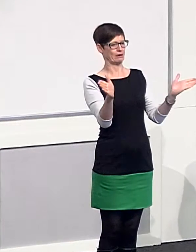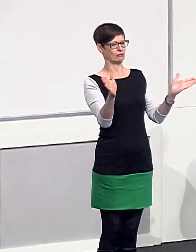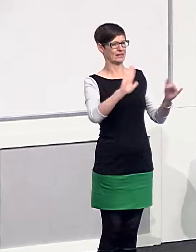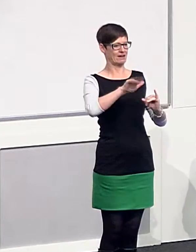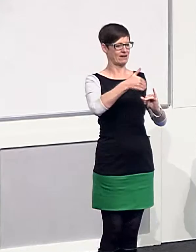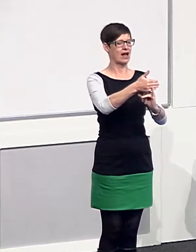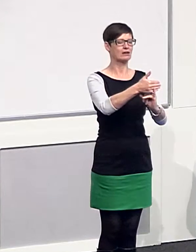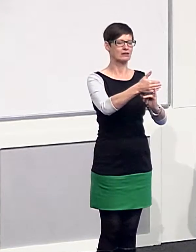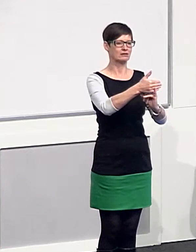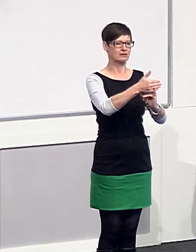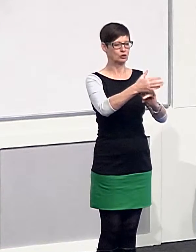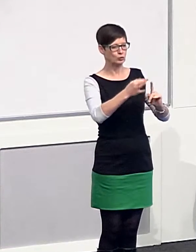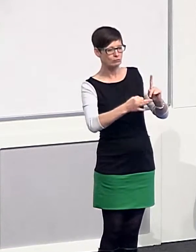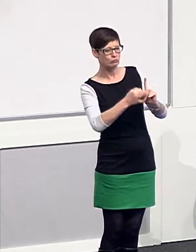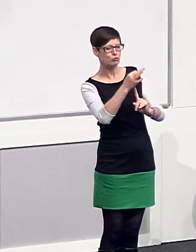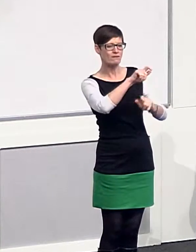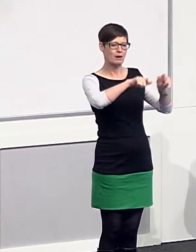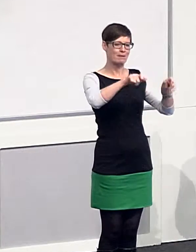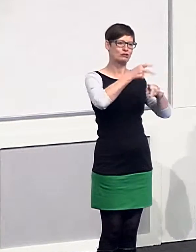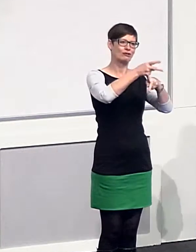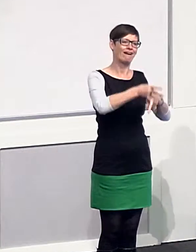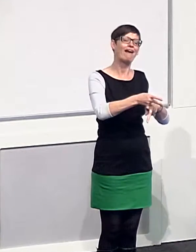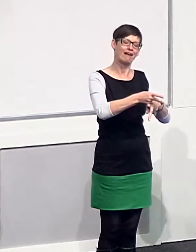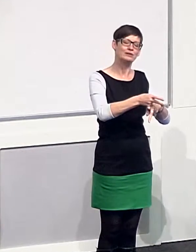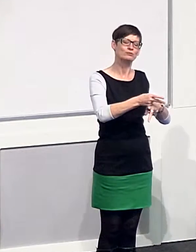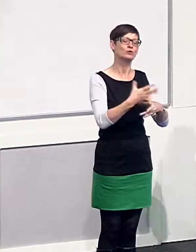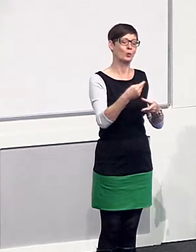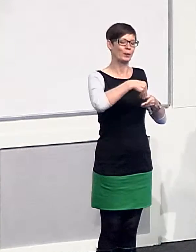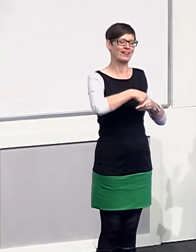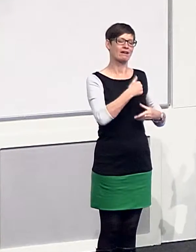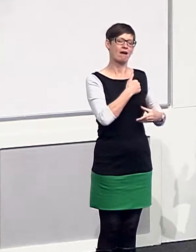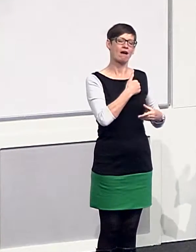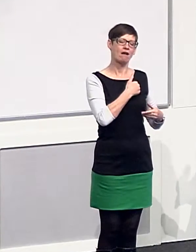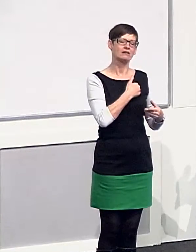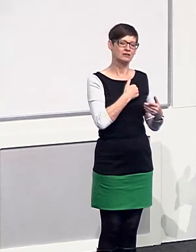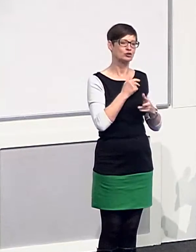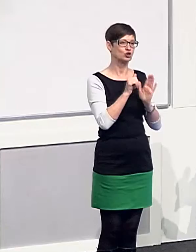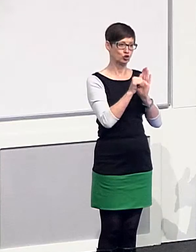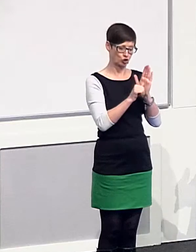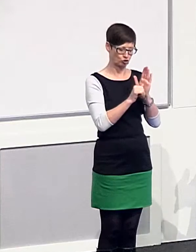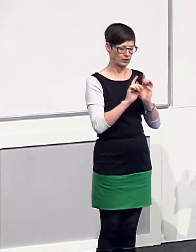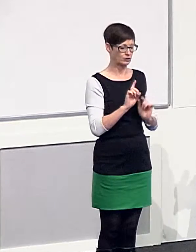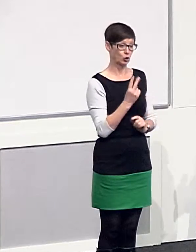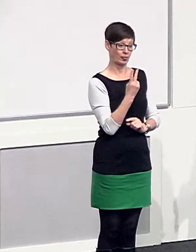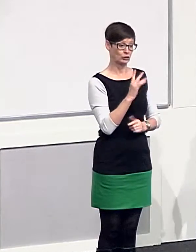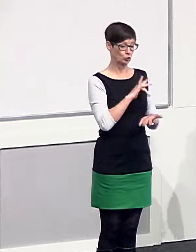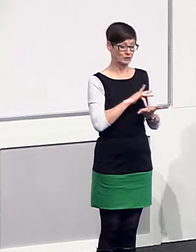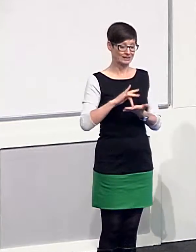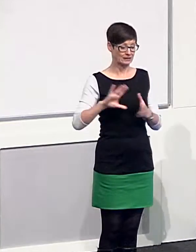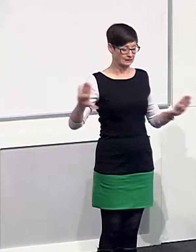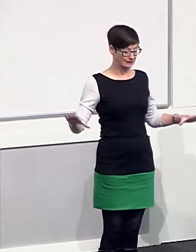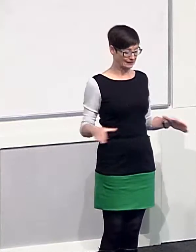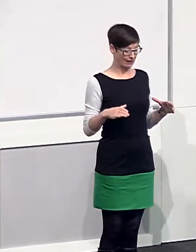drive improvements in patient care in cardiac surgery. The 2 centres together already